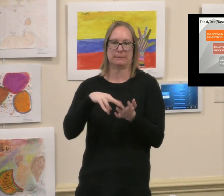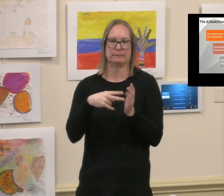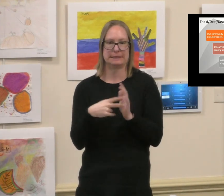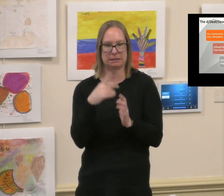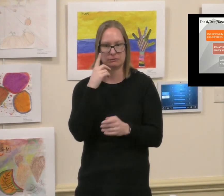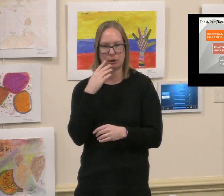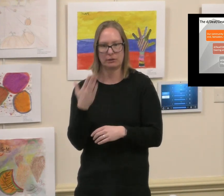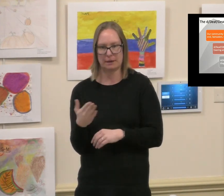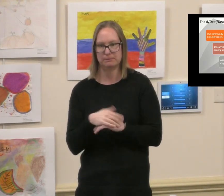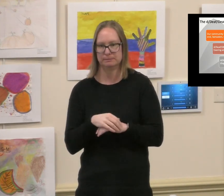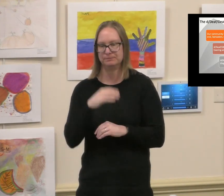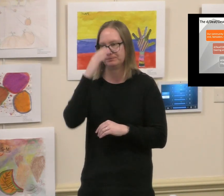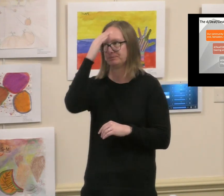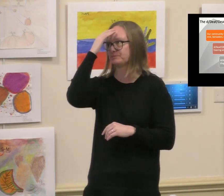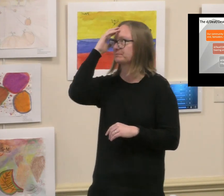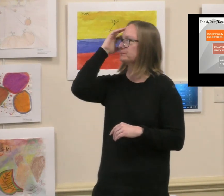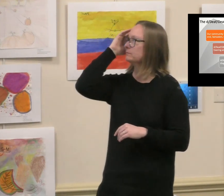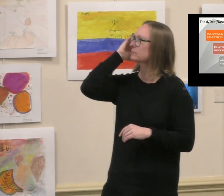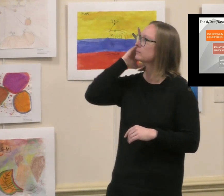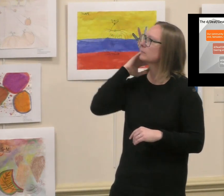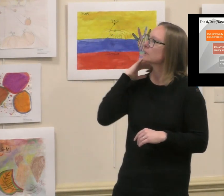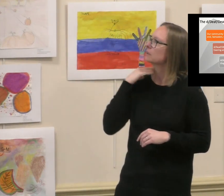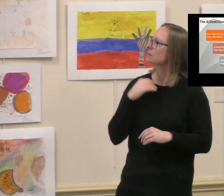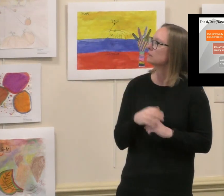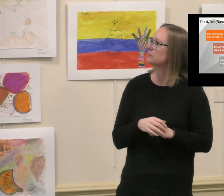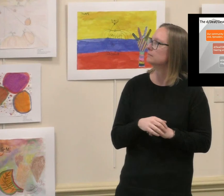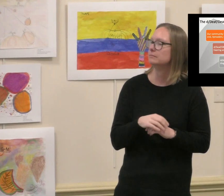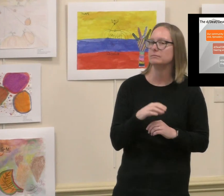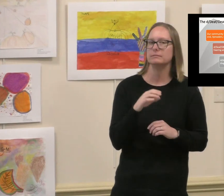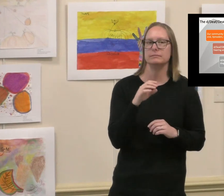that deaf individual in their perspective, what it means.